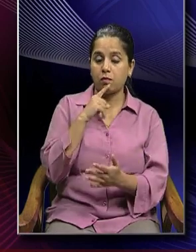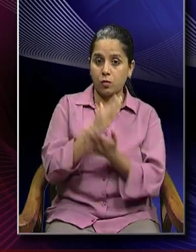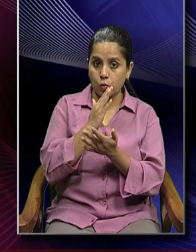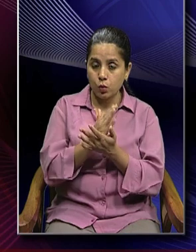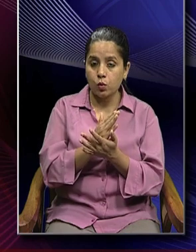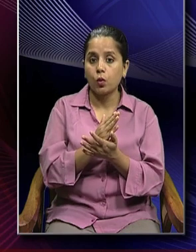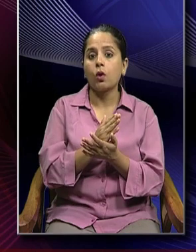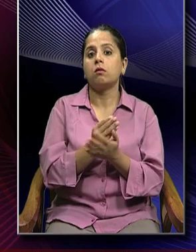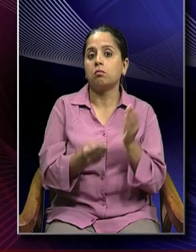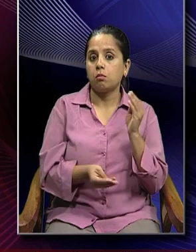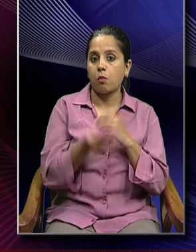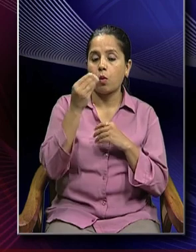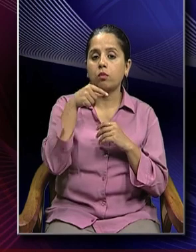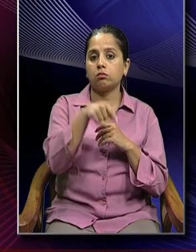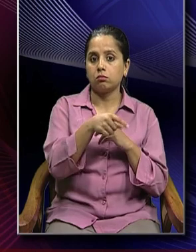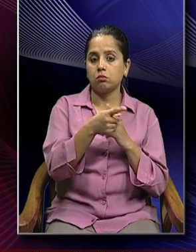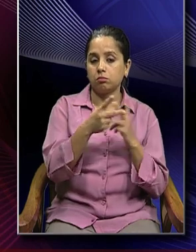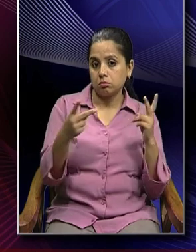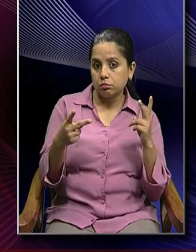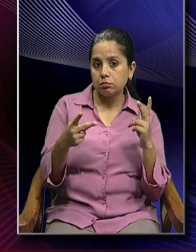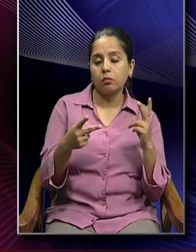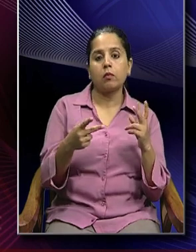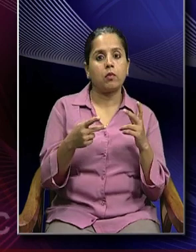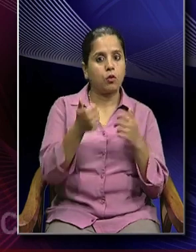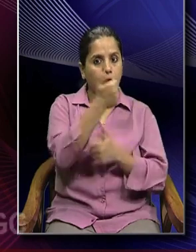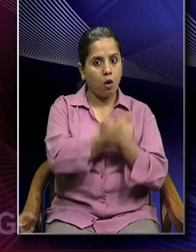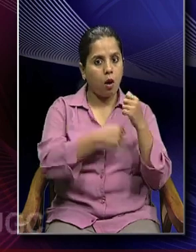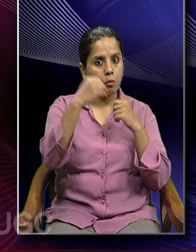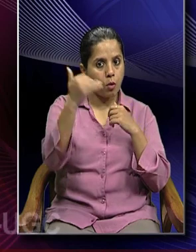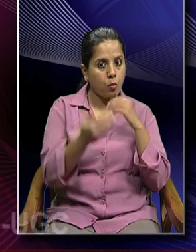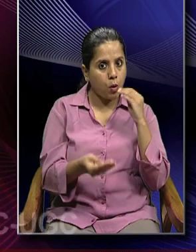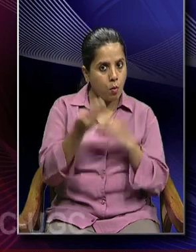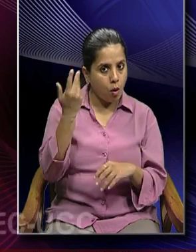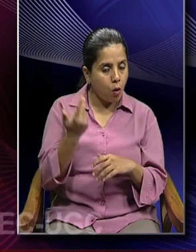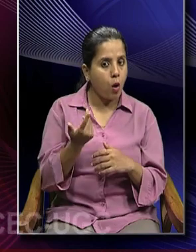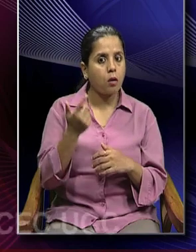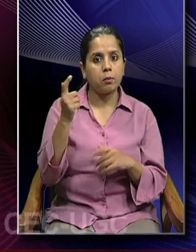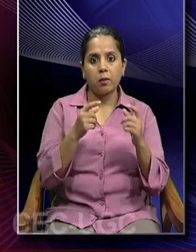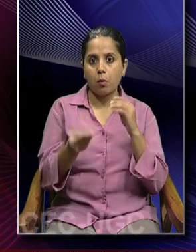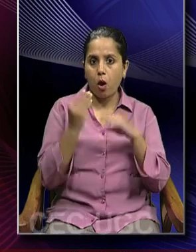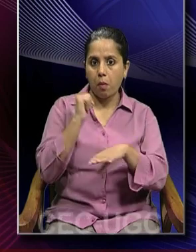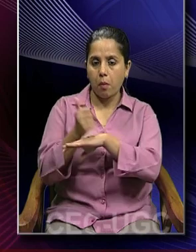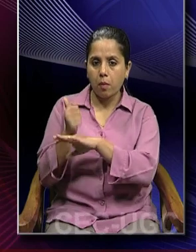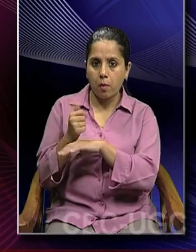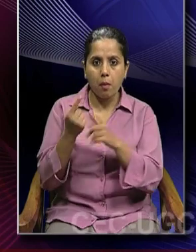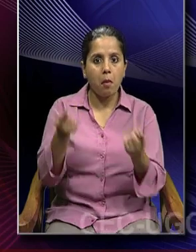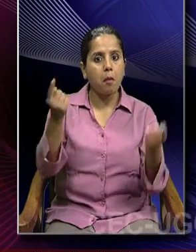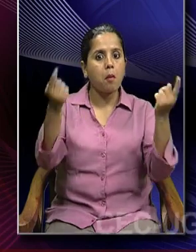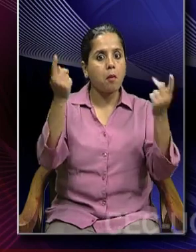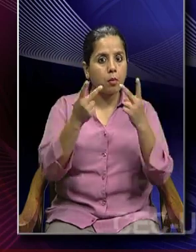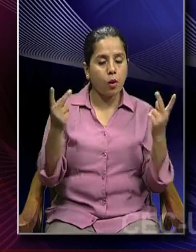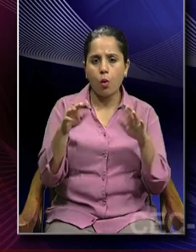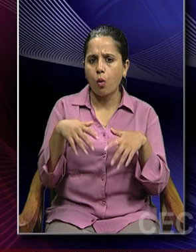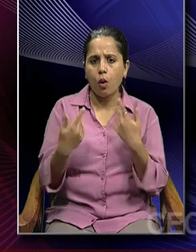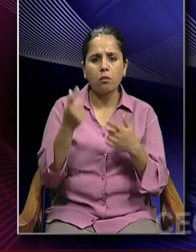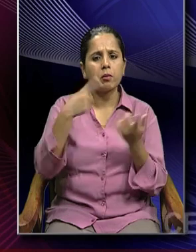huge inflow of the competitors or the new players in the market, or there is no attraction